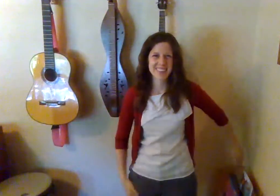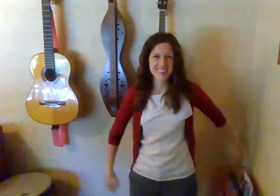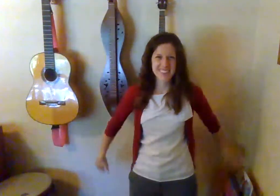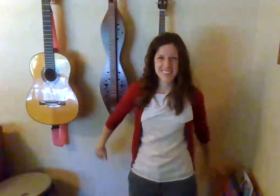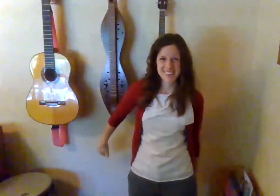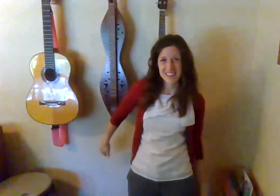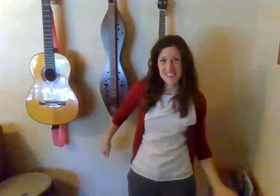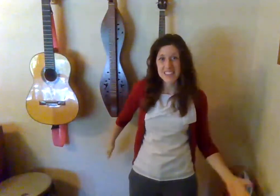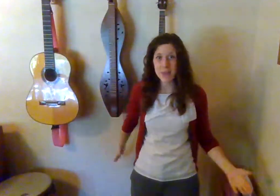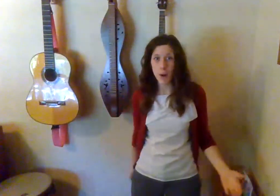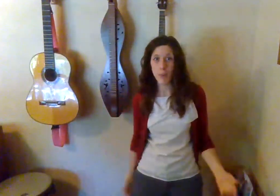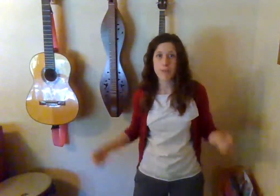Zero.